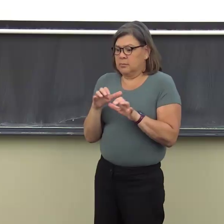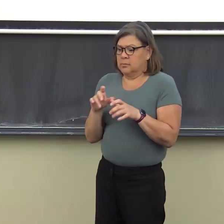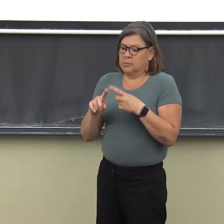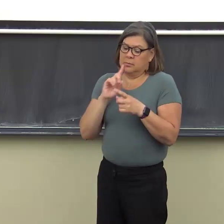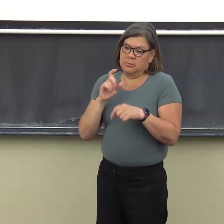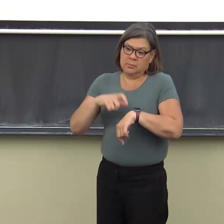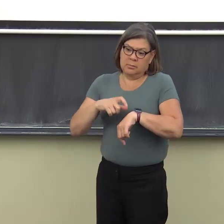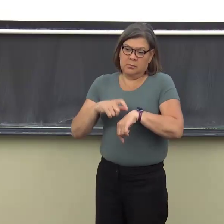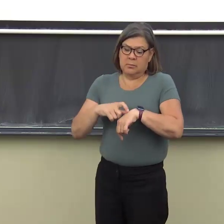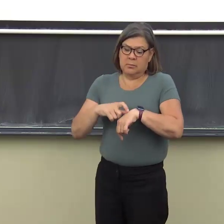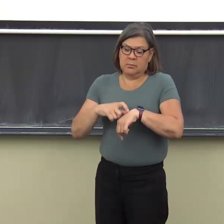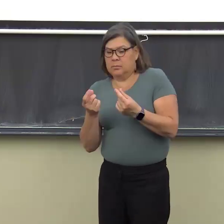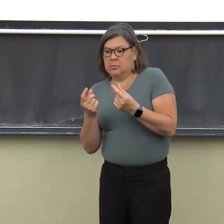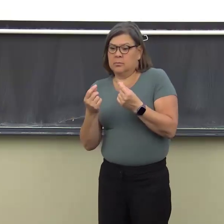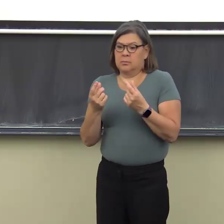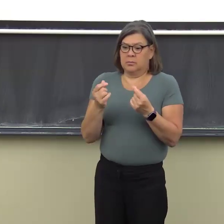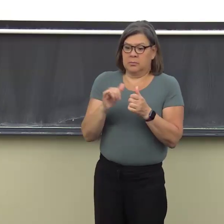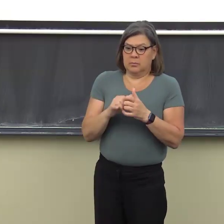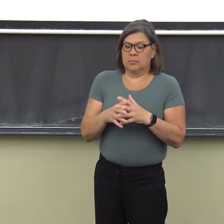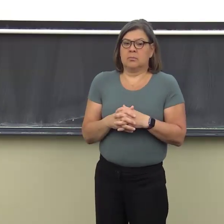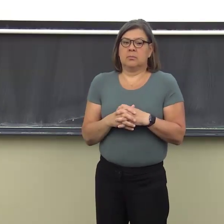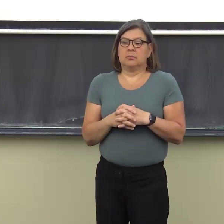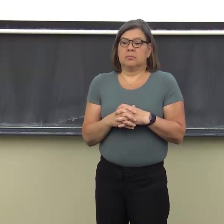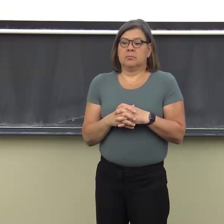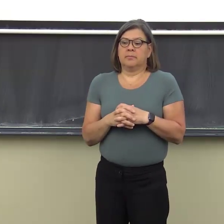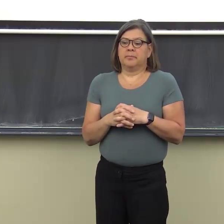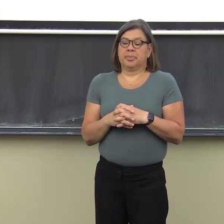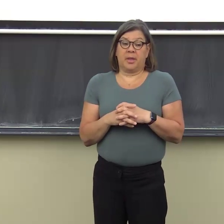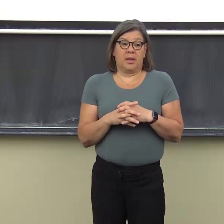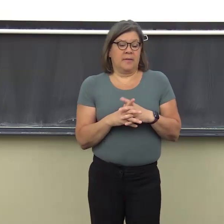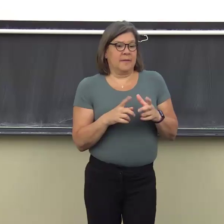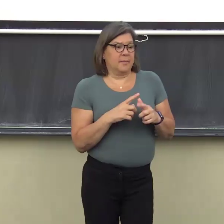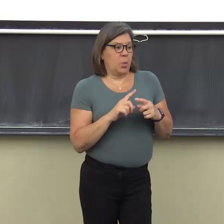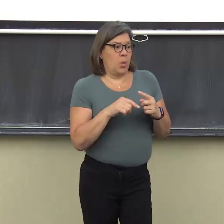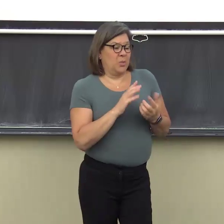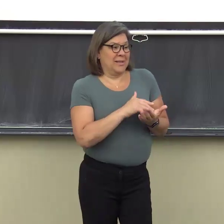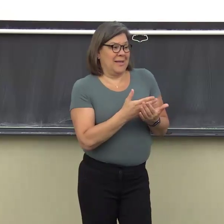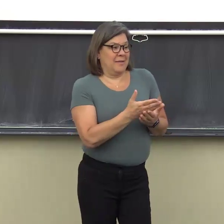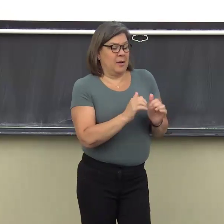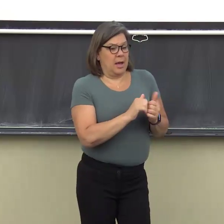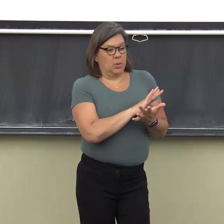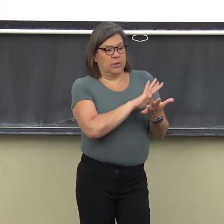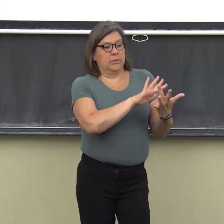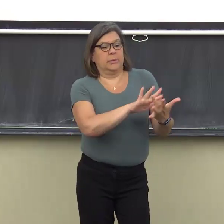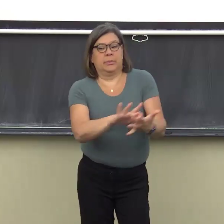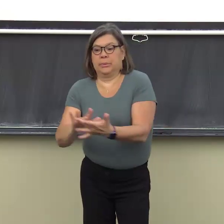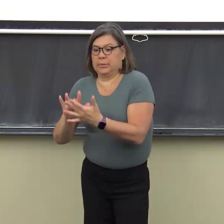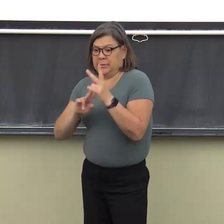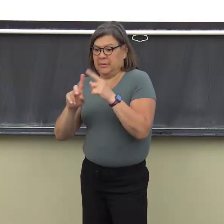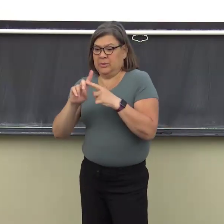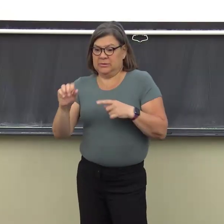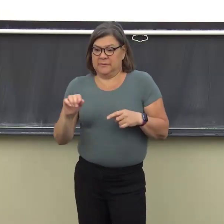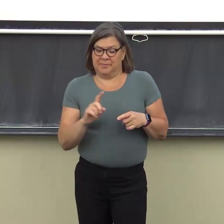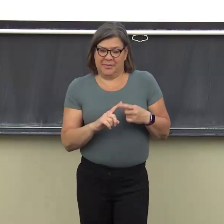are surviving. What we're going to do with that? And then they were like, and when we get there, how do we reach people with disabilities? It goes back